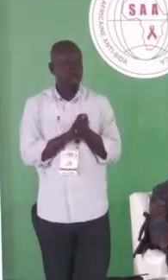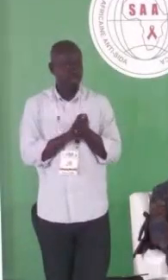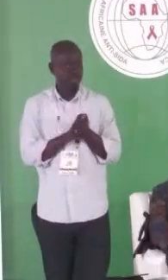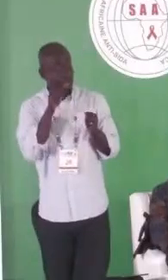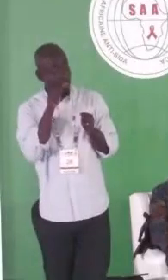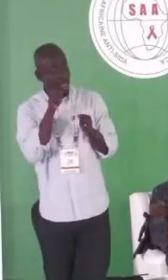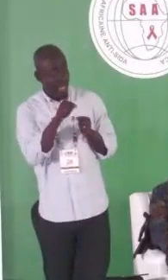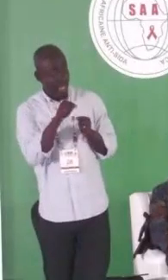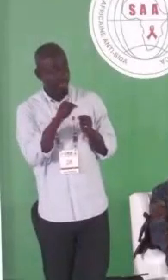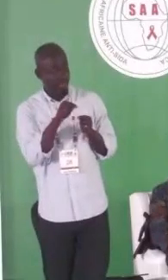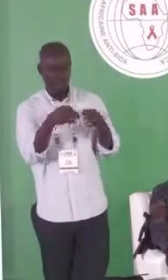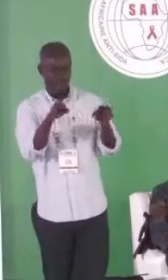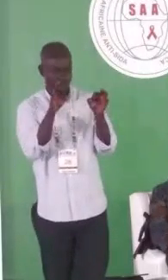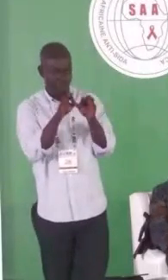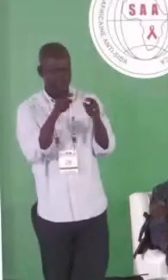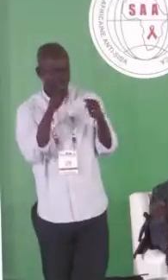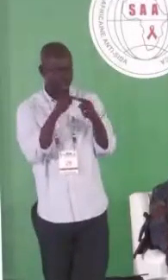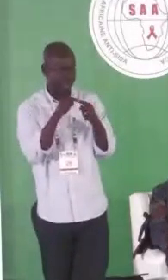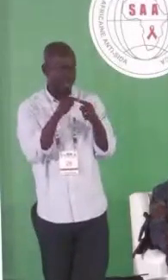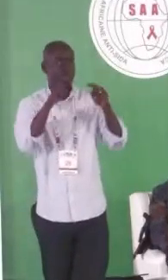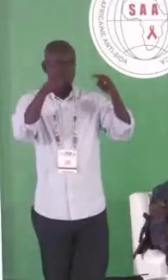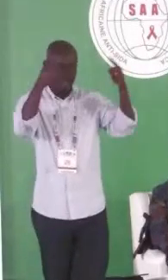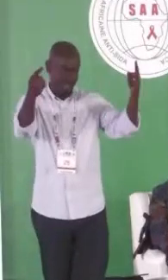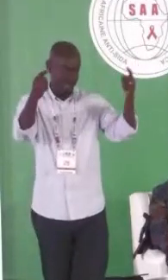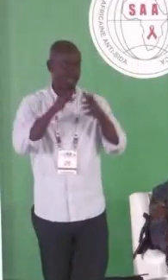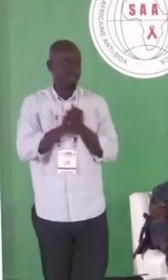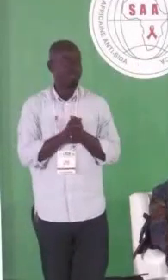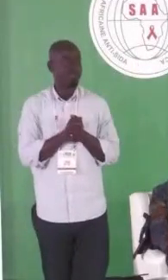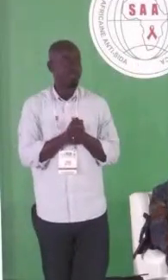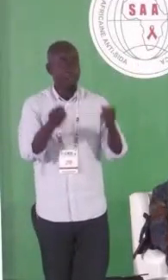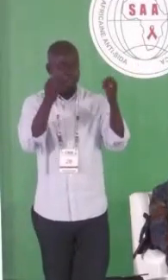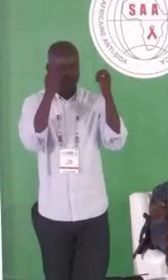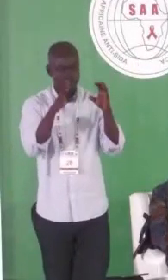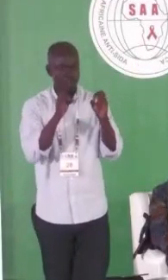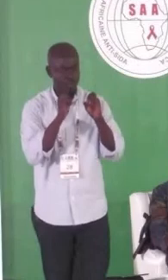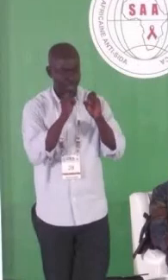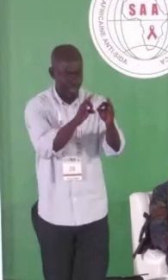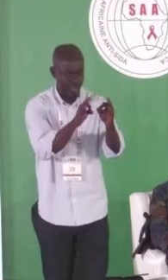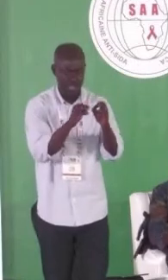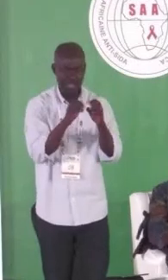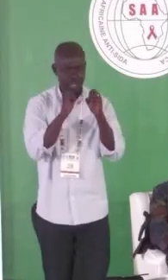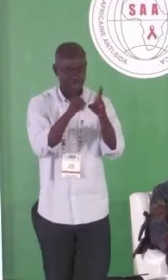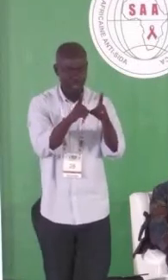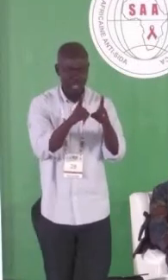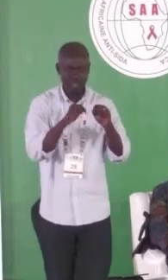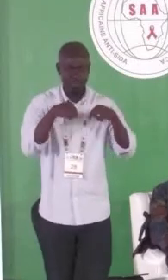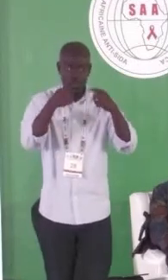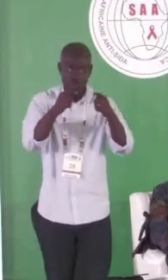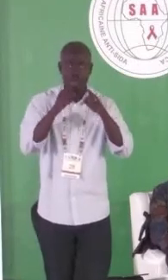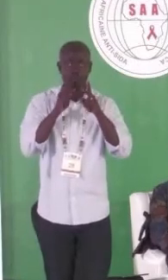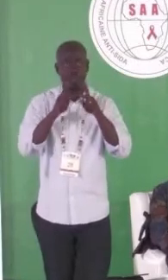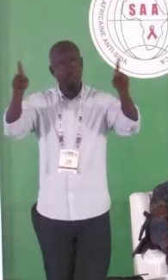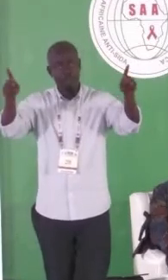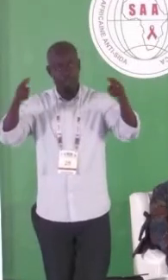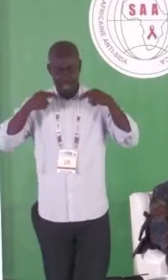the key points in terms of succeeding. A lot of education has to go out to the public, has to go out to the